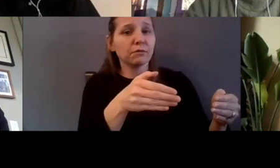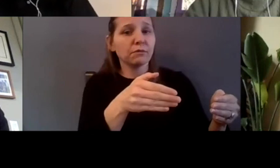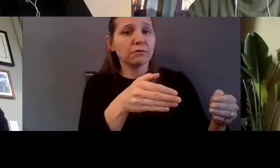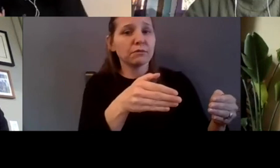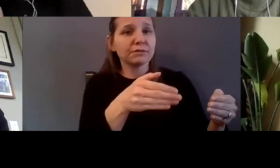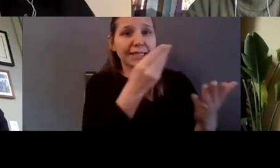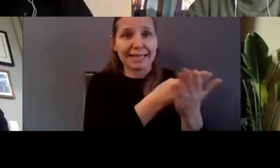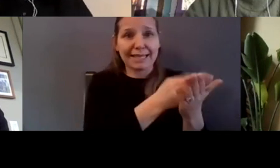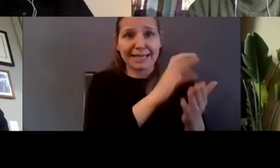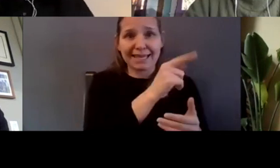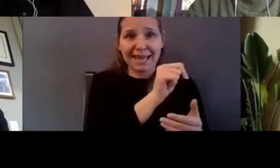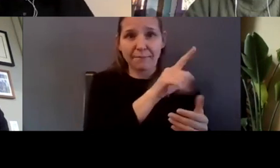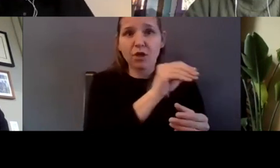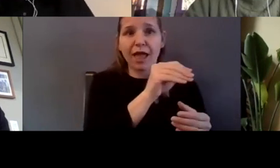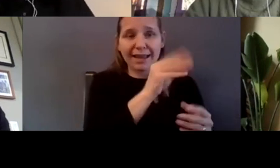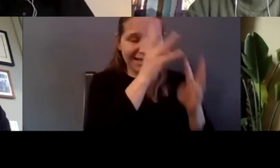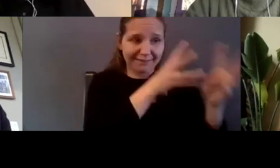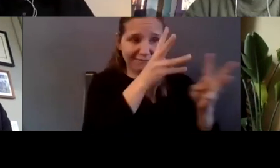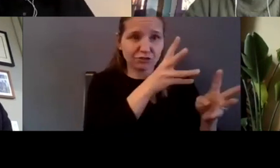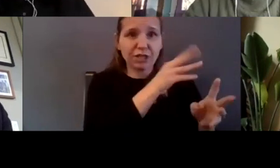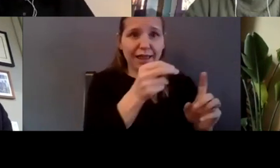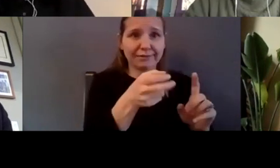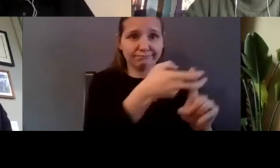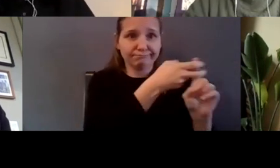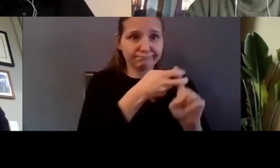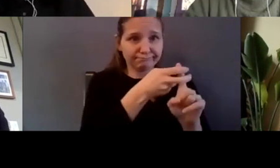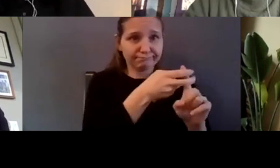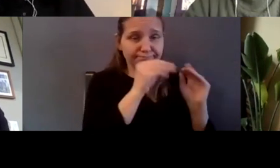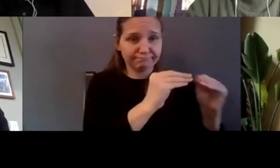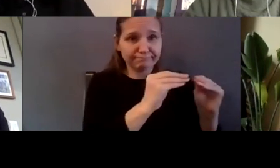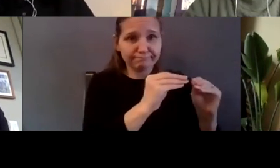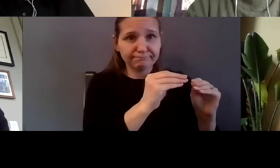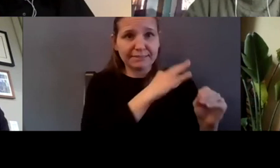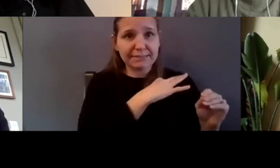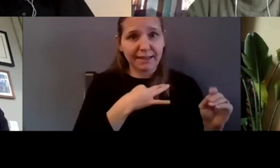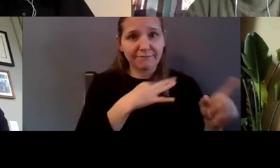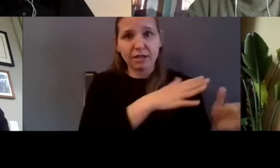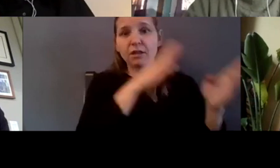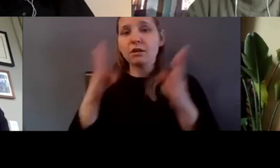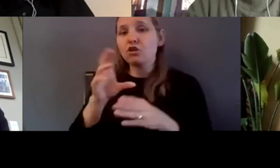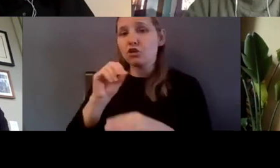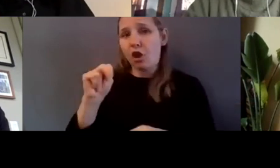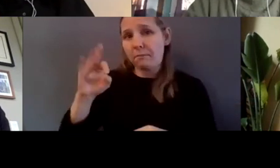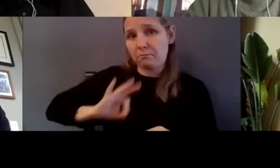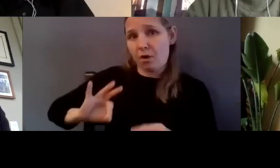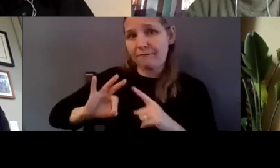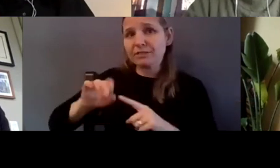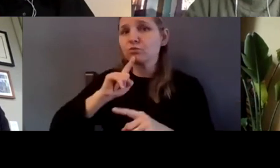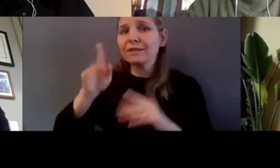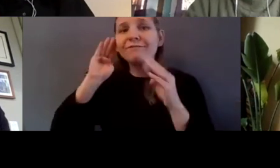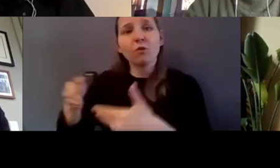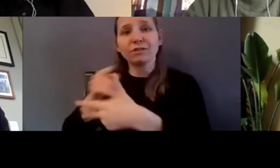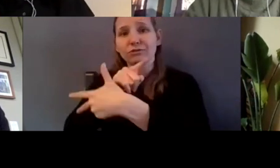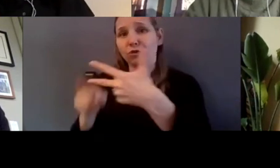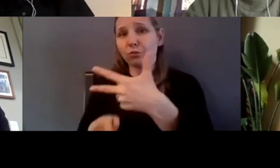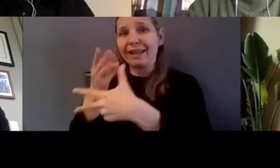capital and innovation and talent, the public side of the equation and nonprofit side is really about three things: